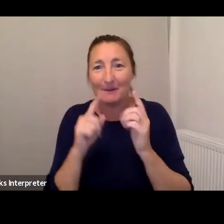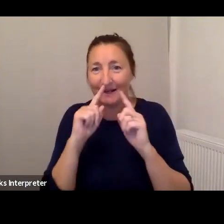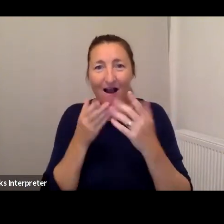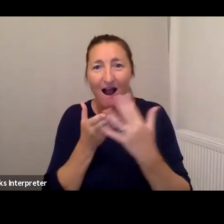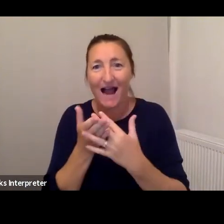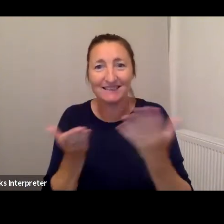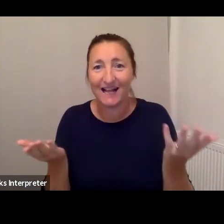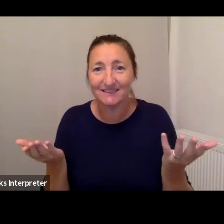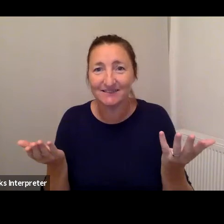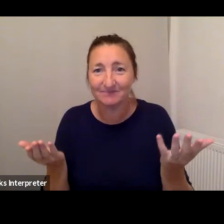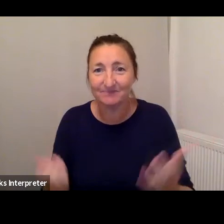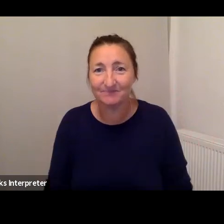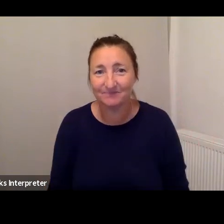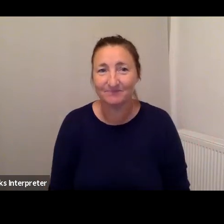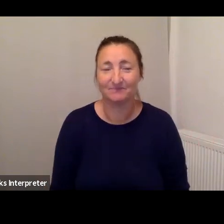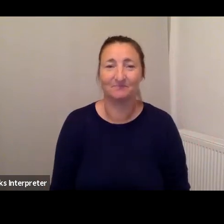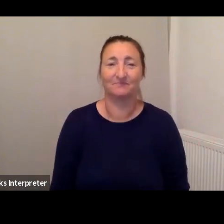Next slide, please.